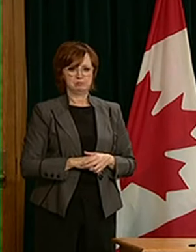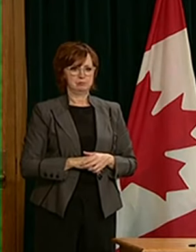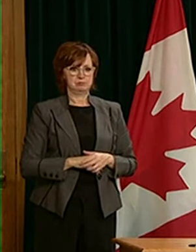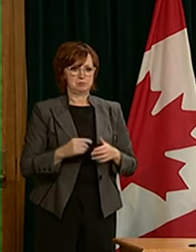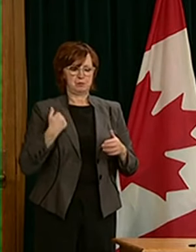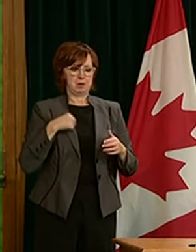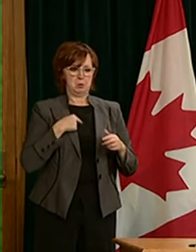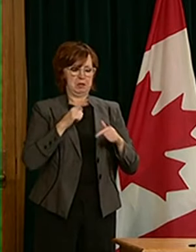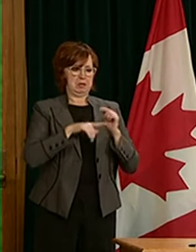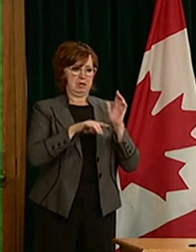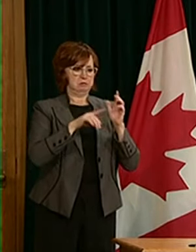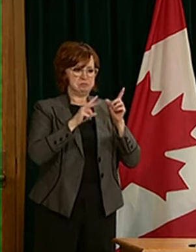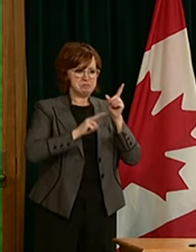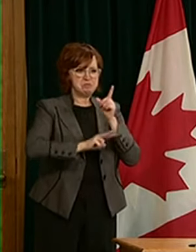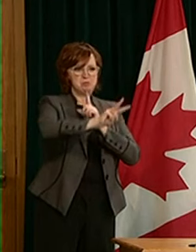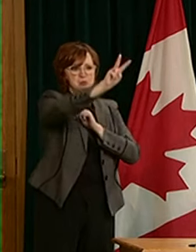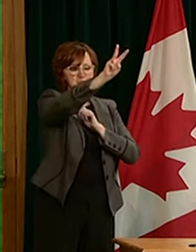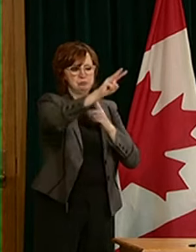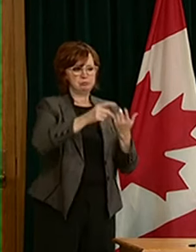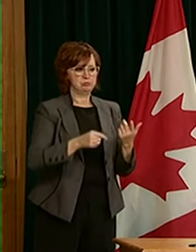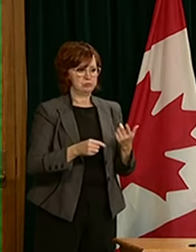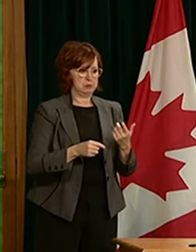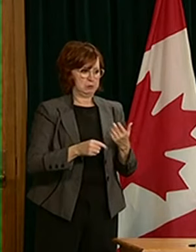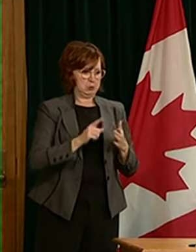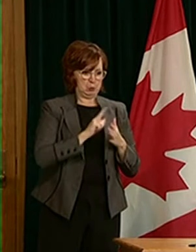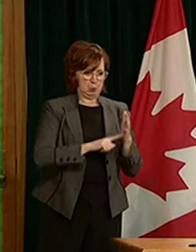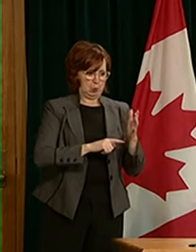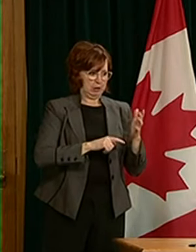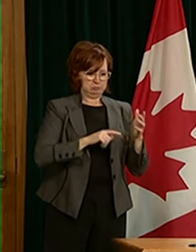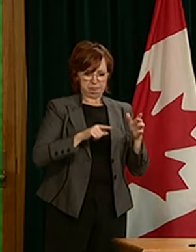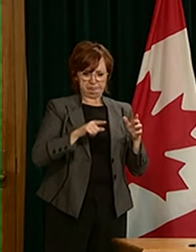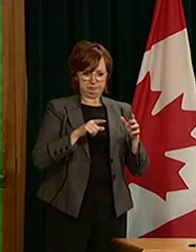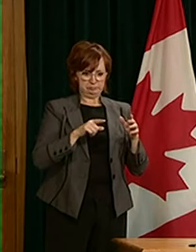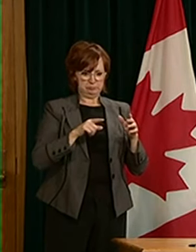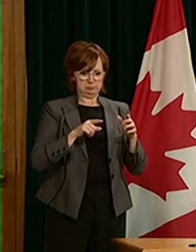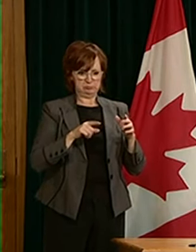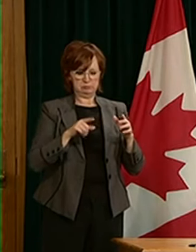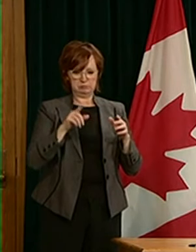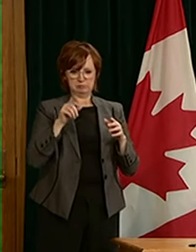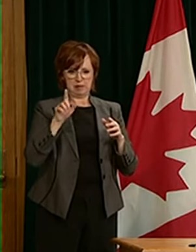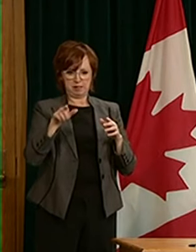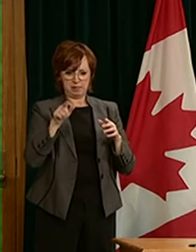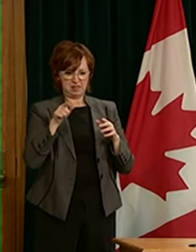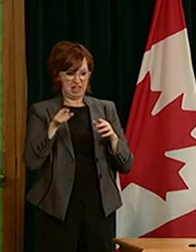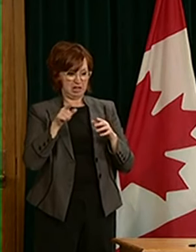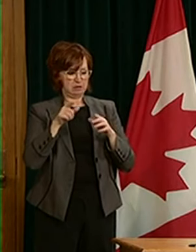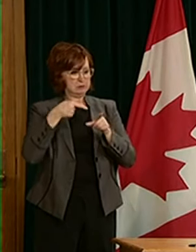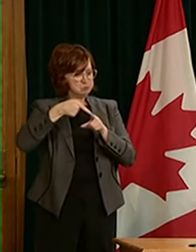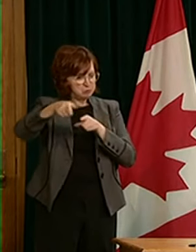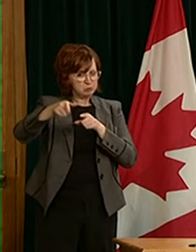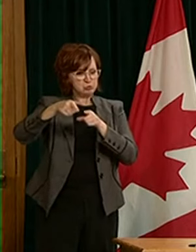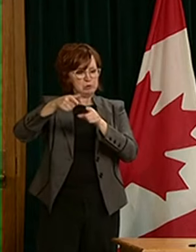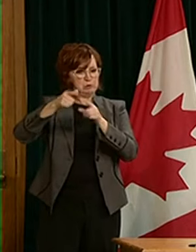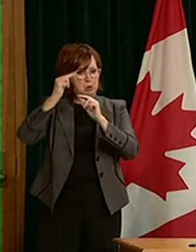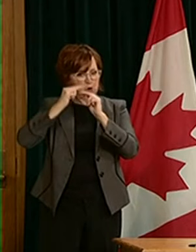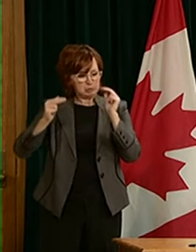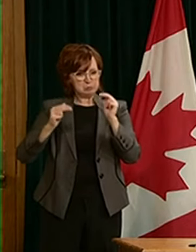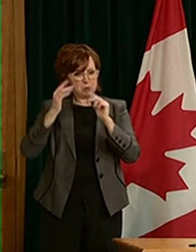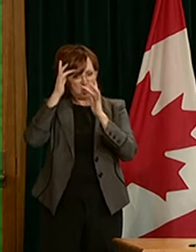be able to say specifically what types of patients or what the patients within a field hospital look like, but we do know